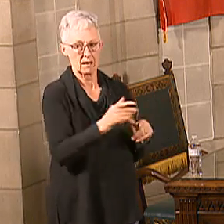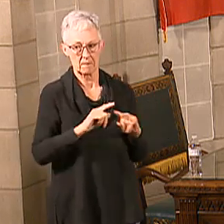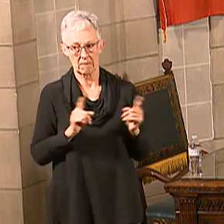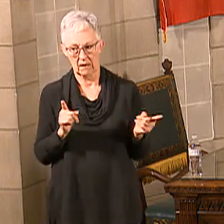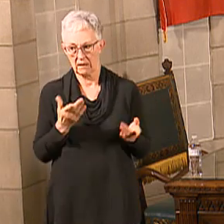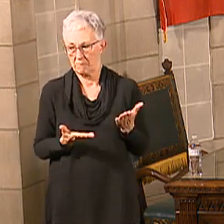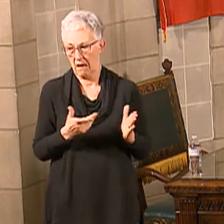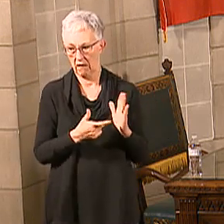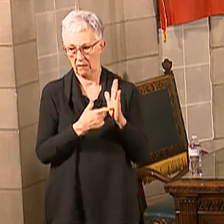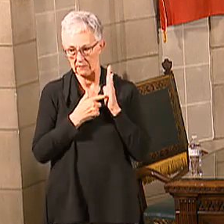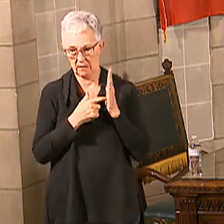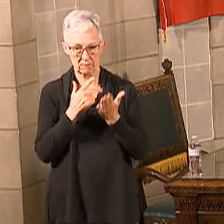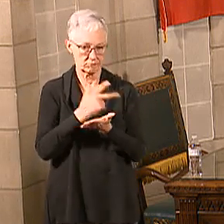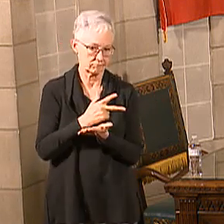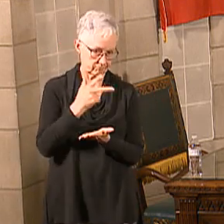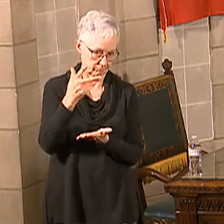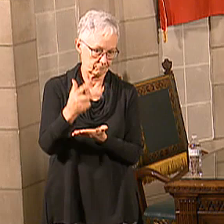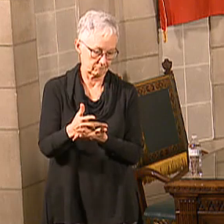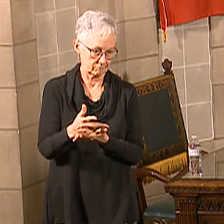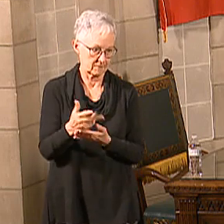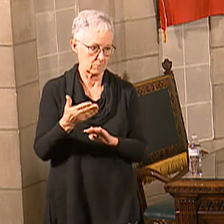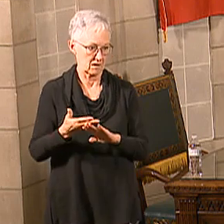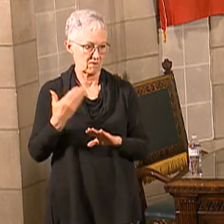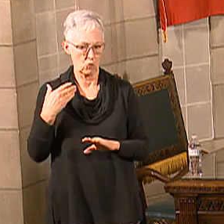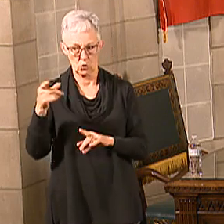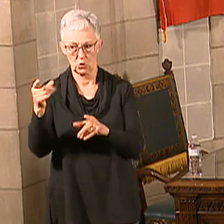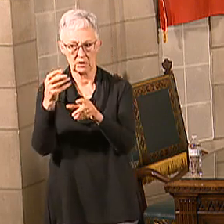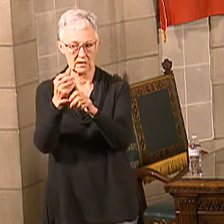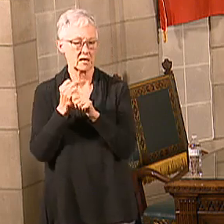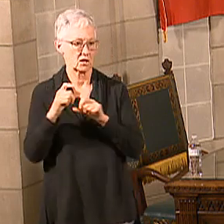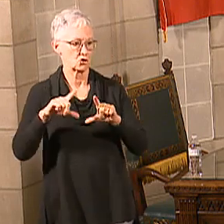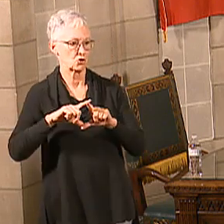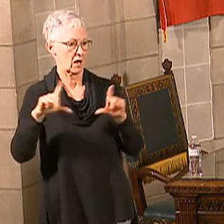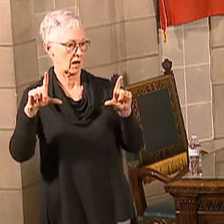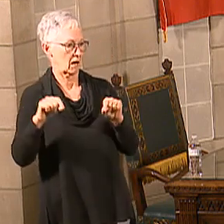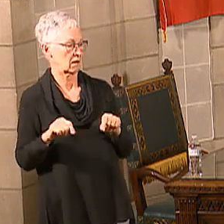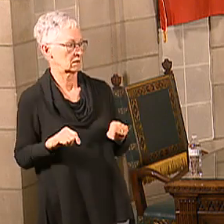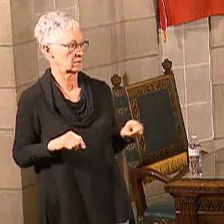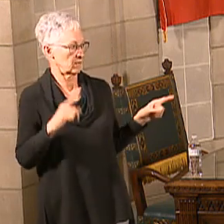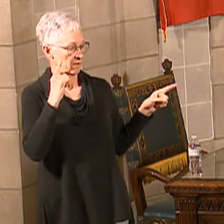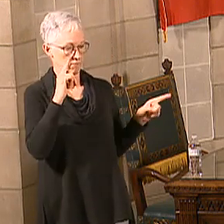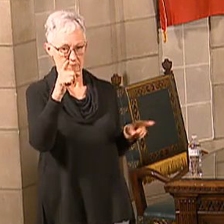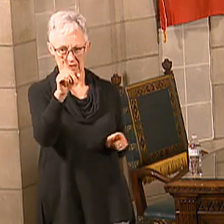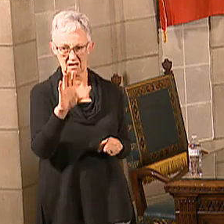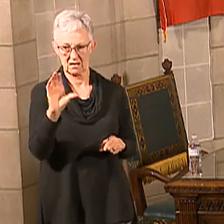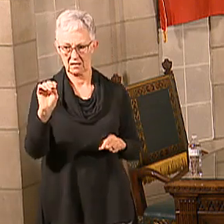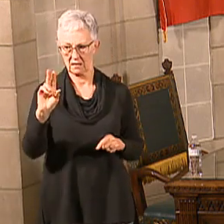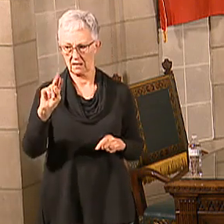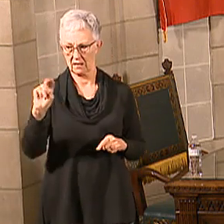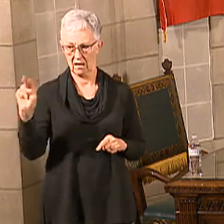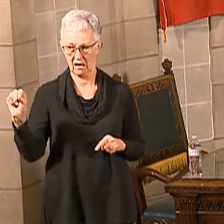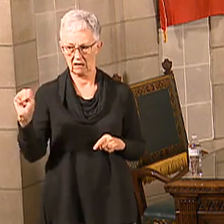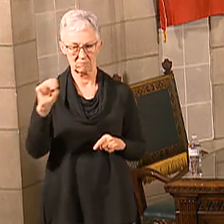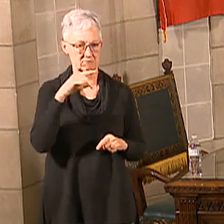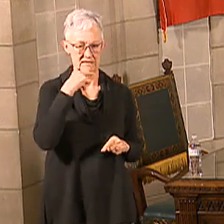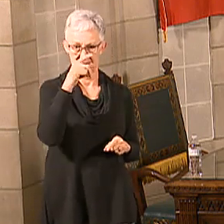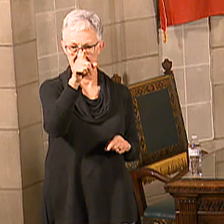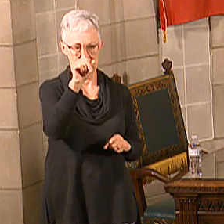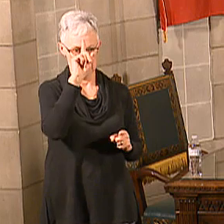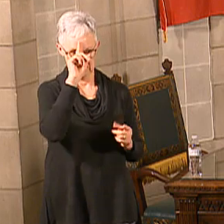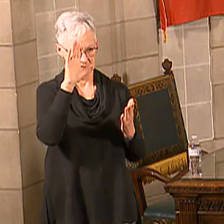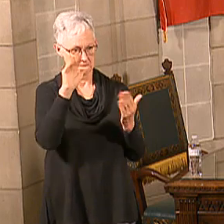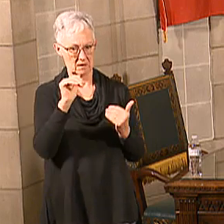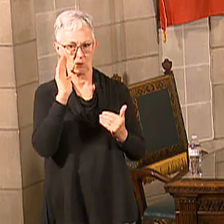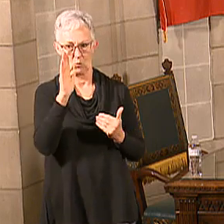that's the process. I think it was Connecticut that was on the conference call today. They're expecting at least 40 days before they make their first